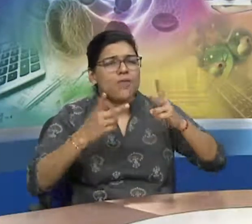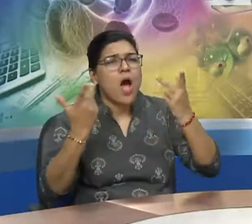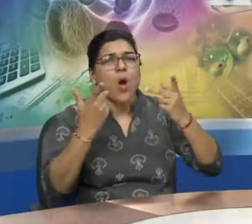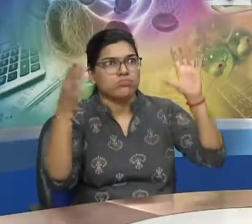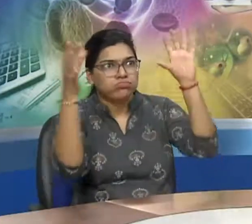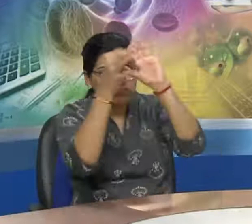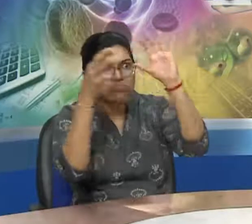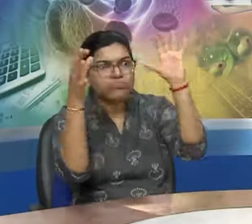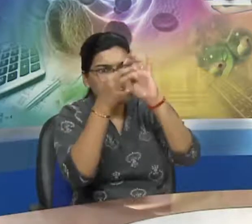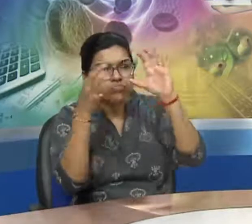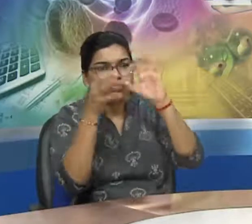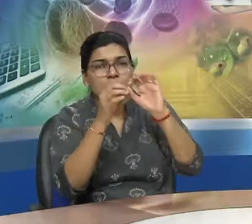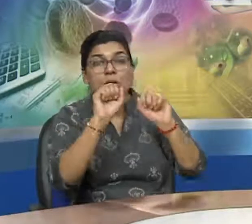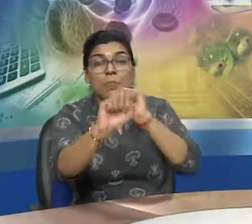expressions and phrases